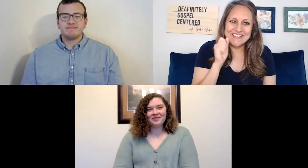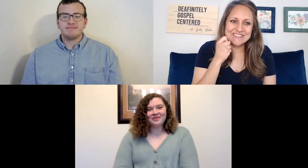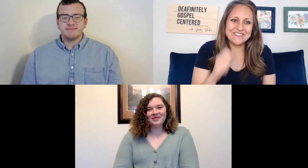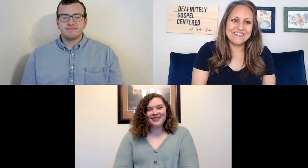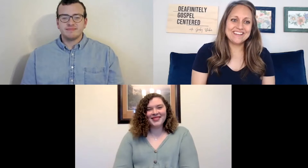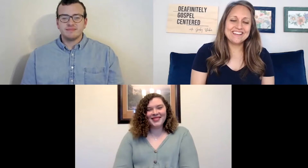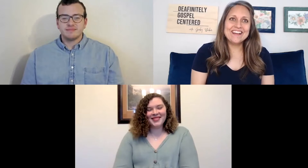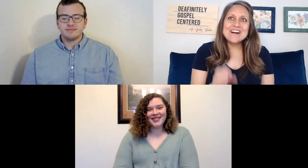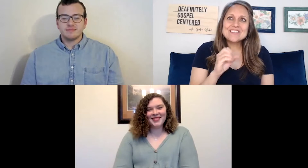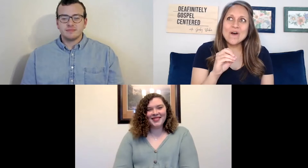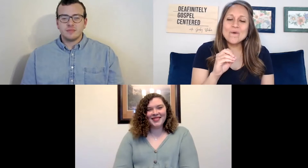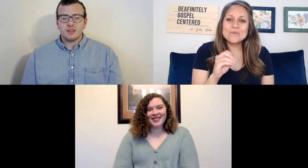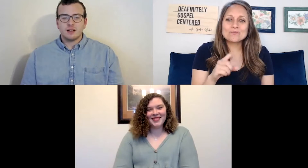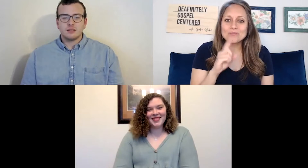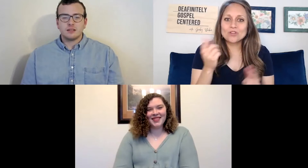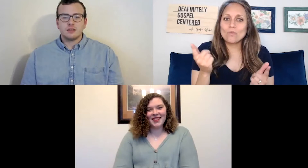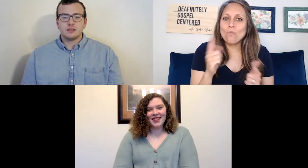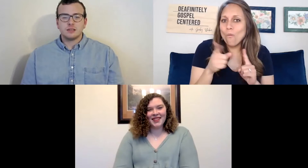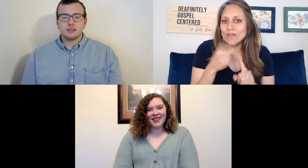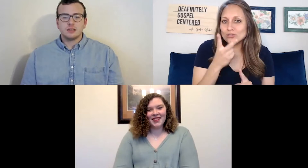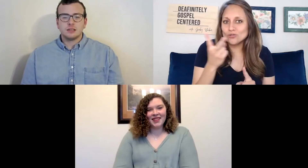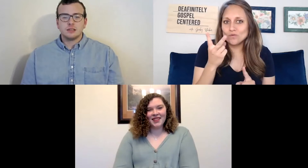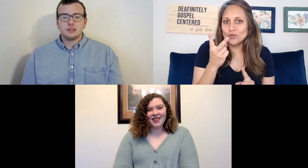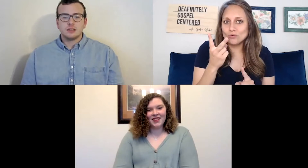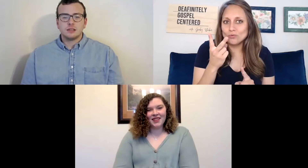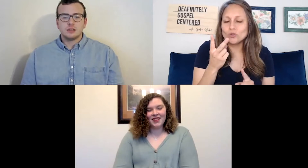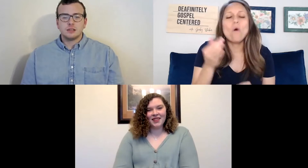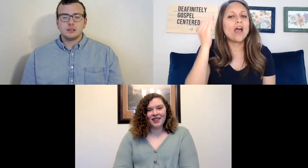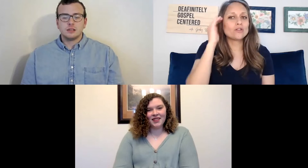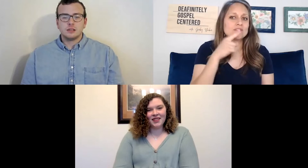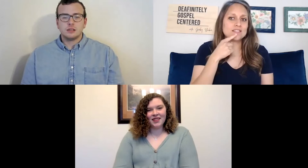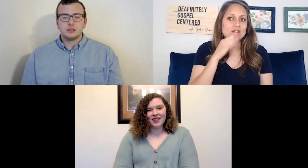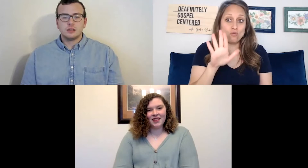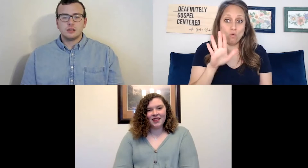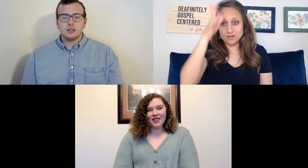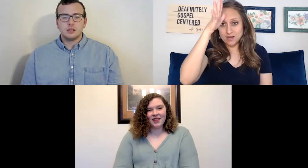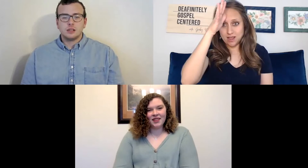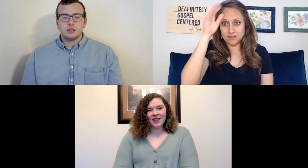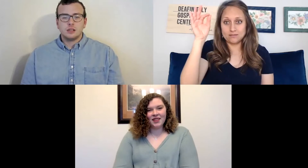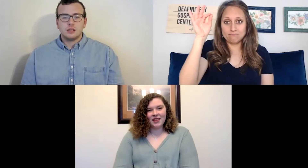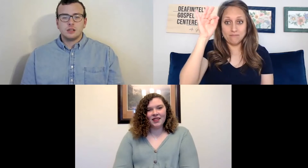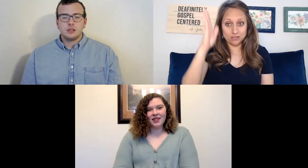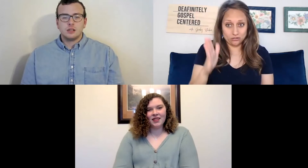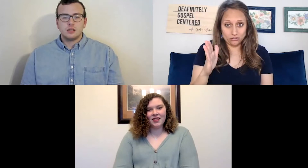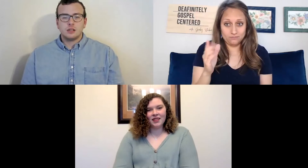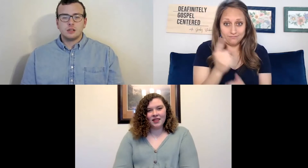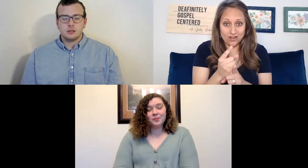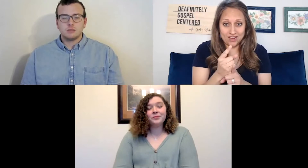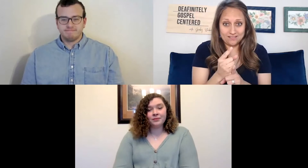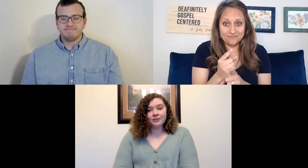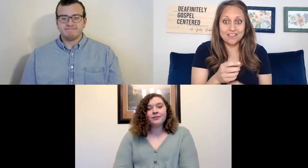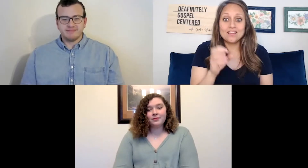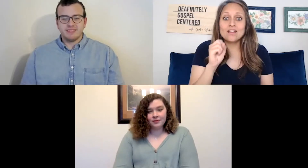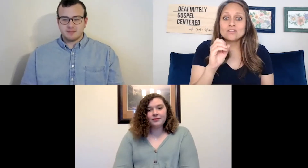intense and unique connection just for communication. So I know you said that your father